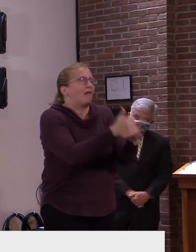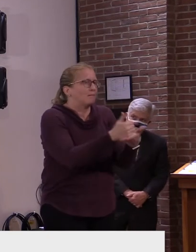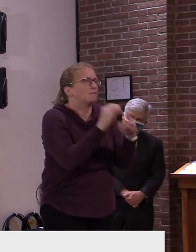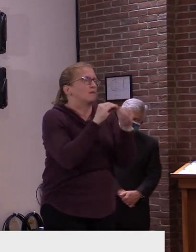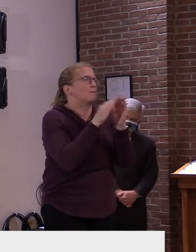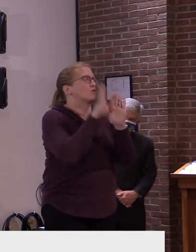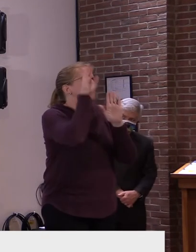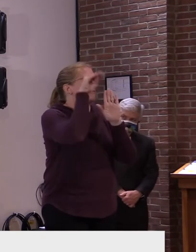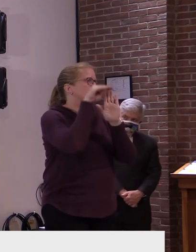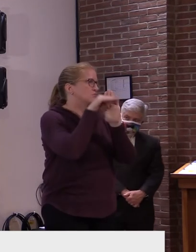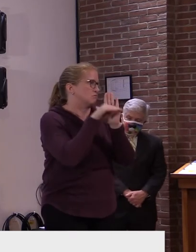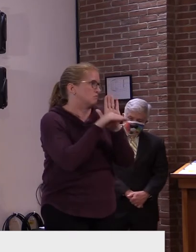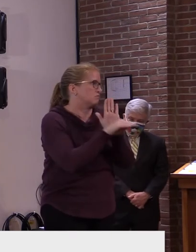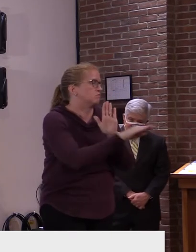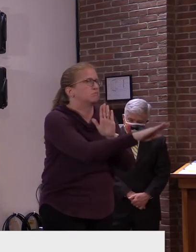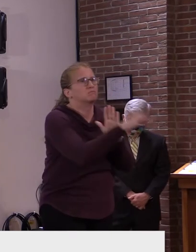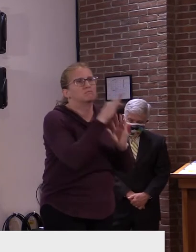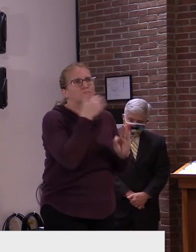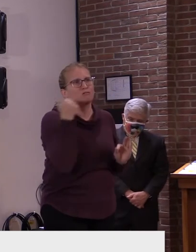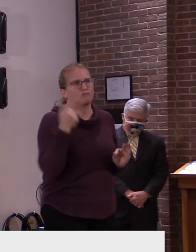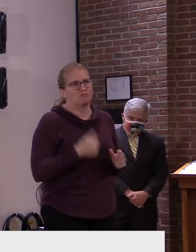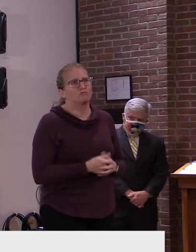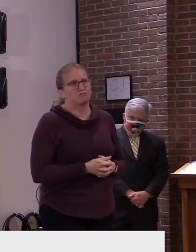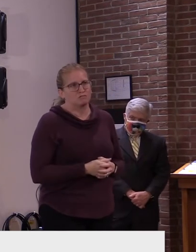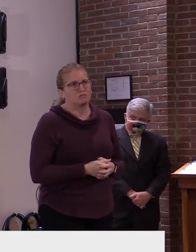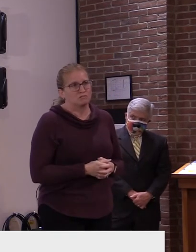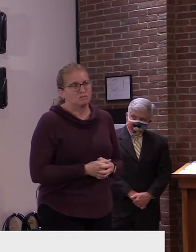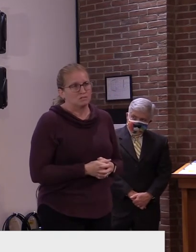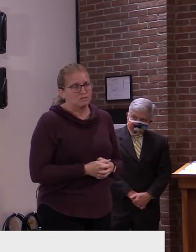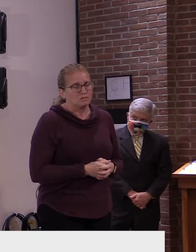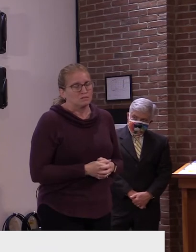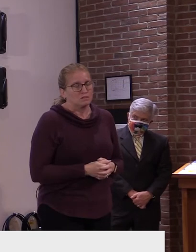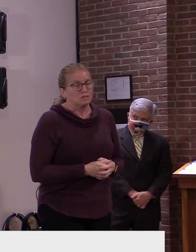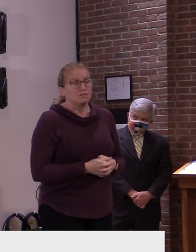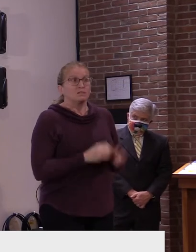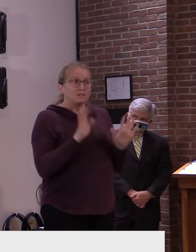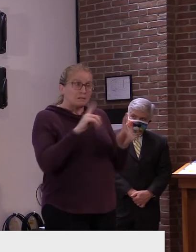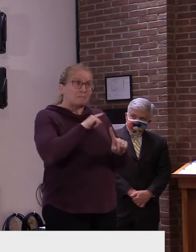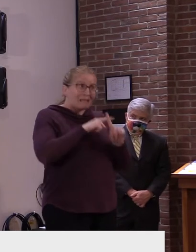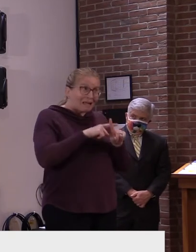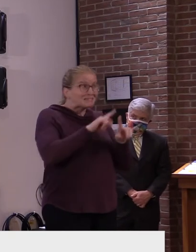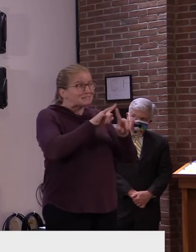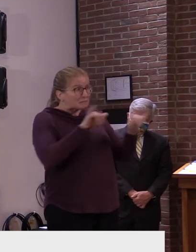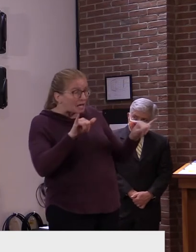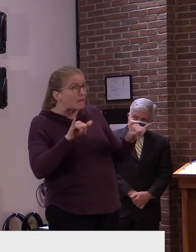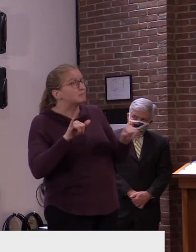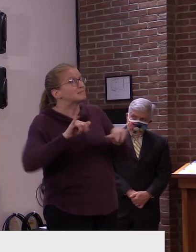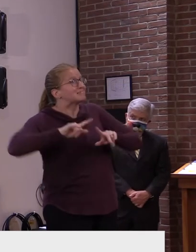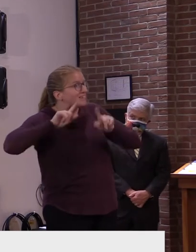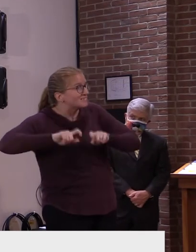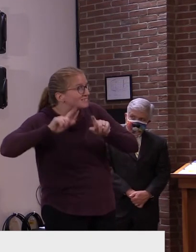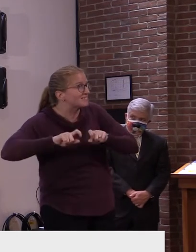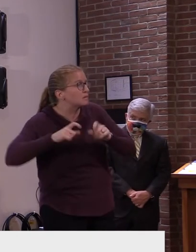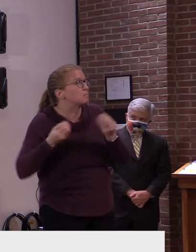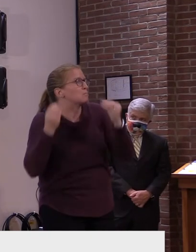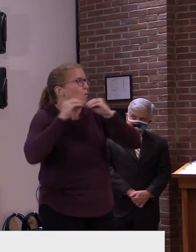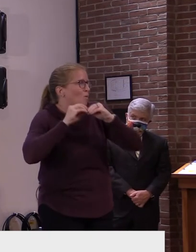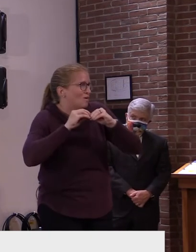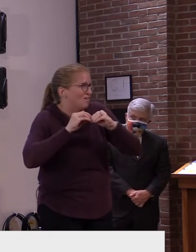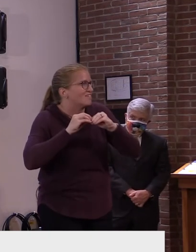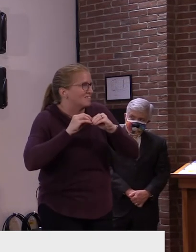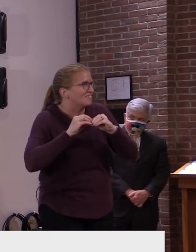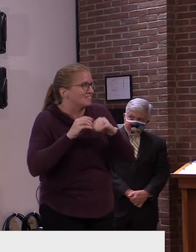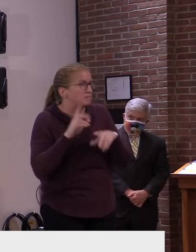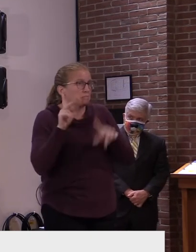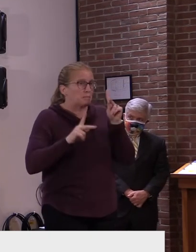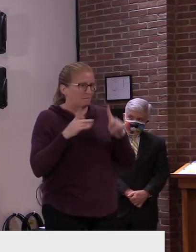especially when we pair it with our offense strategy of making sure that testing is available to people when they want it when